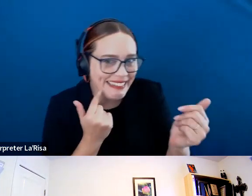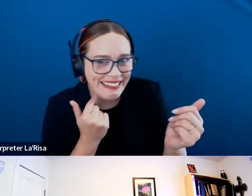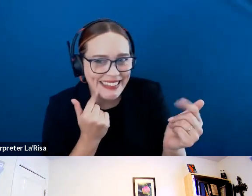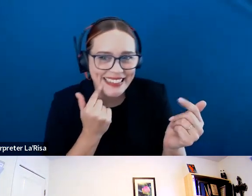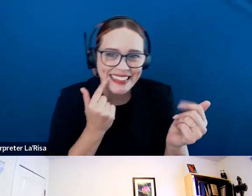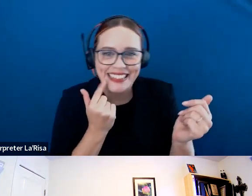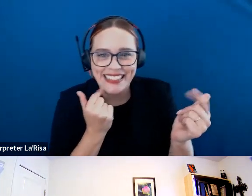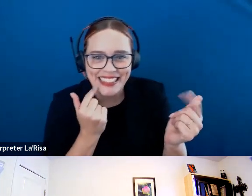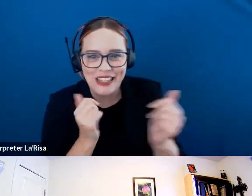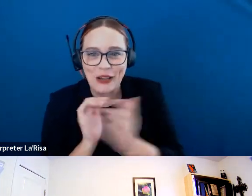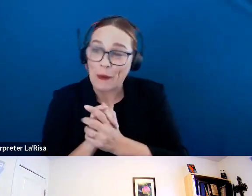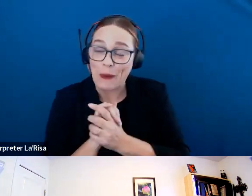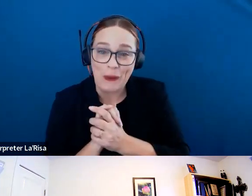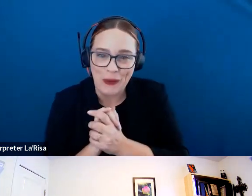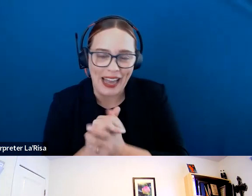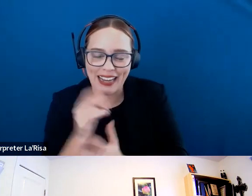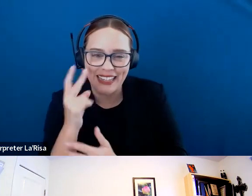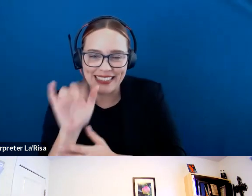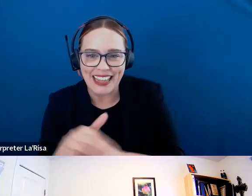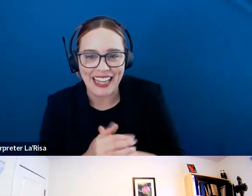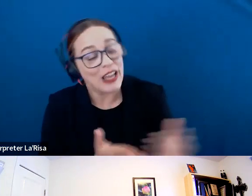did not see that. Come here, Biscuit.